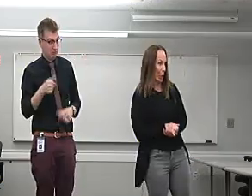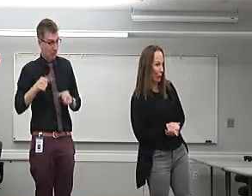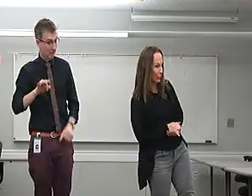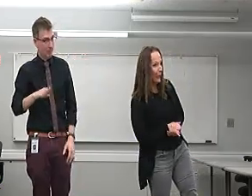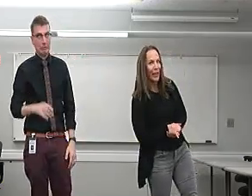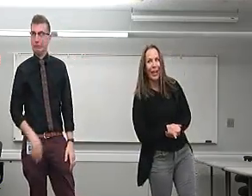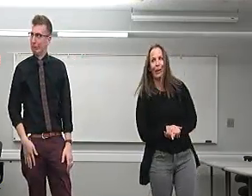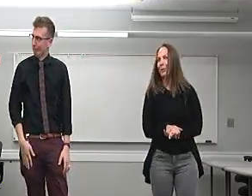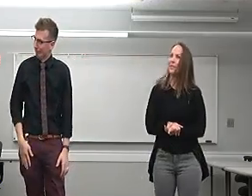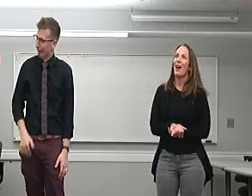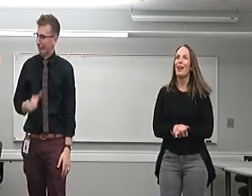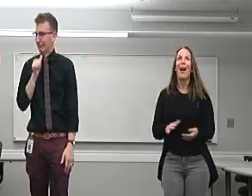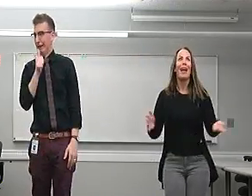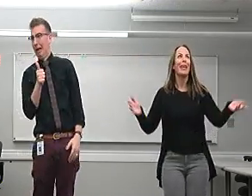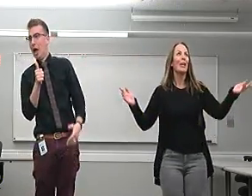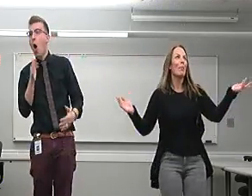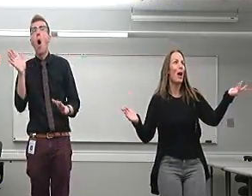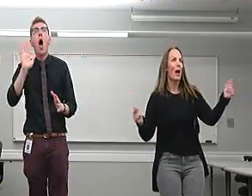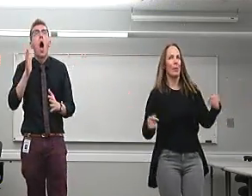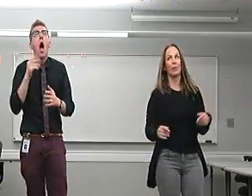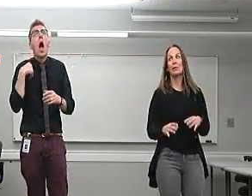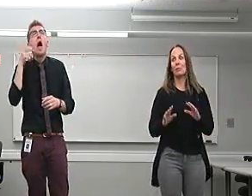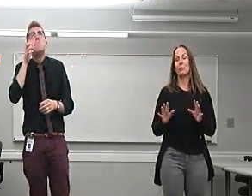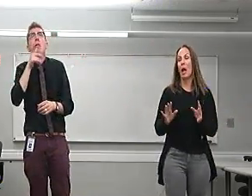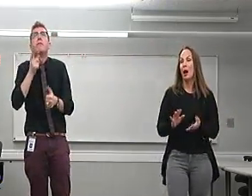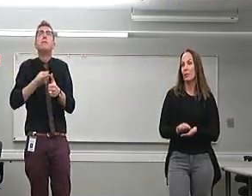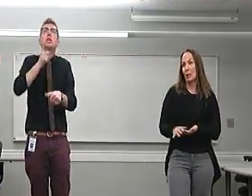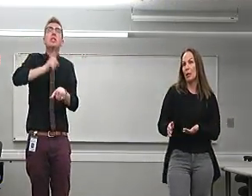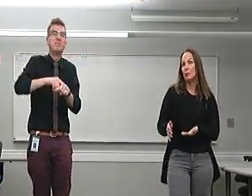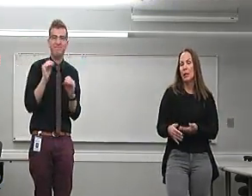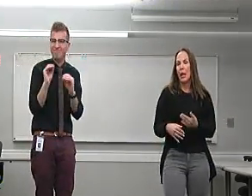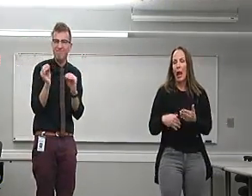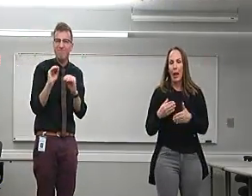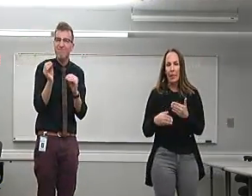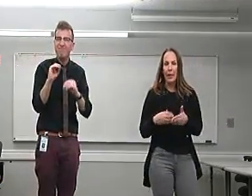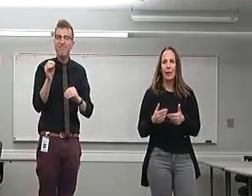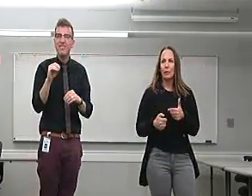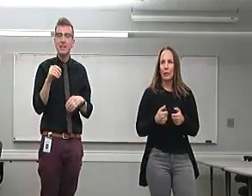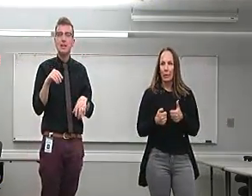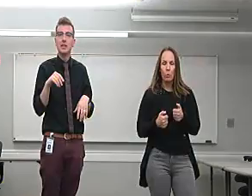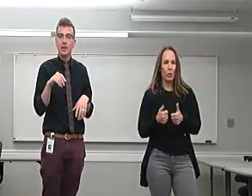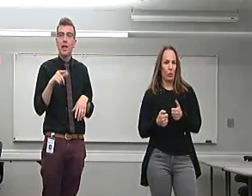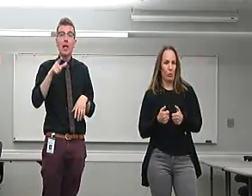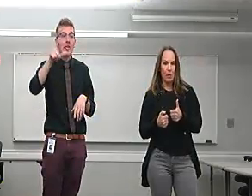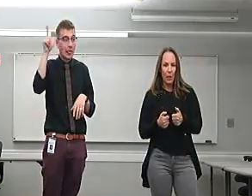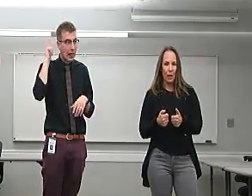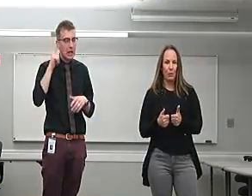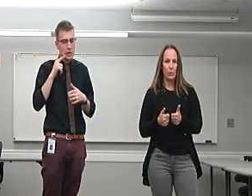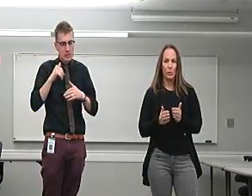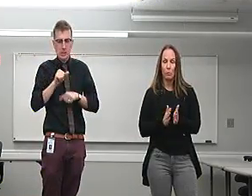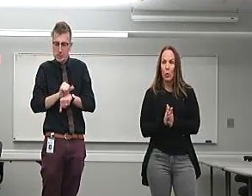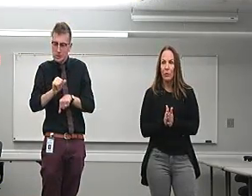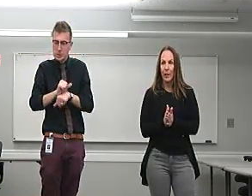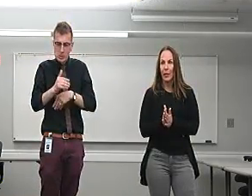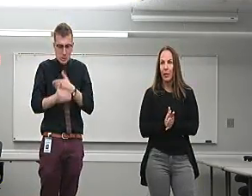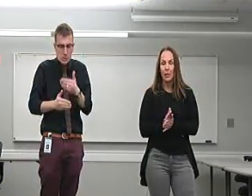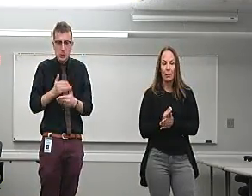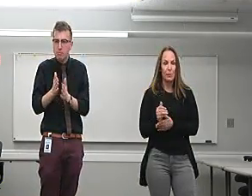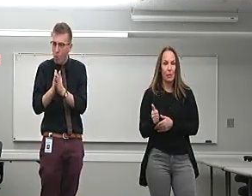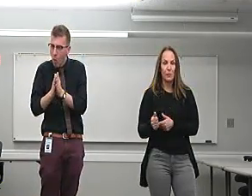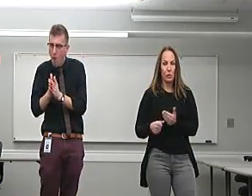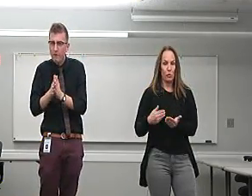was not, I hear mom. It was not, And then Leah worked through it and was motivated themselves